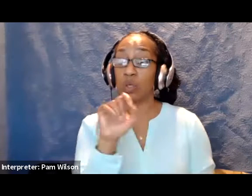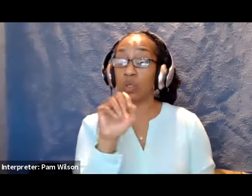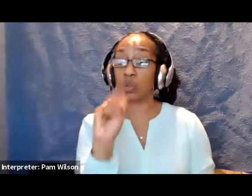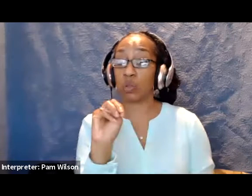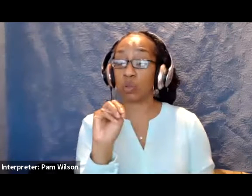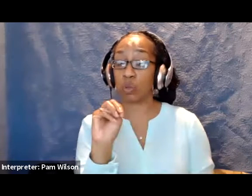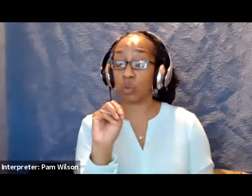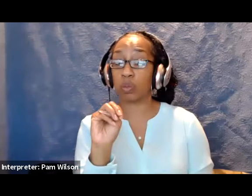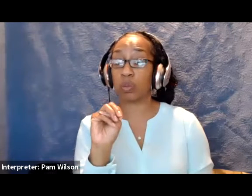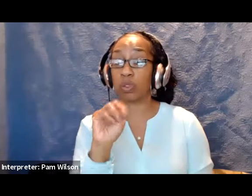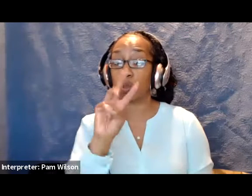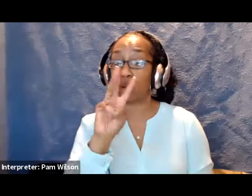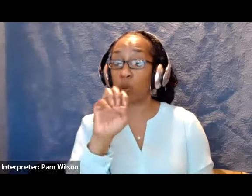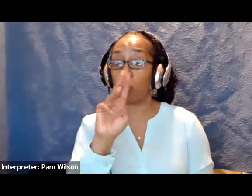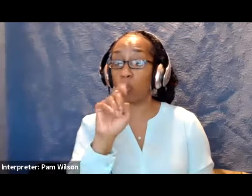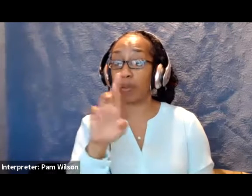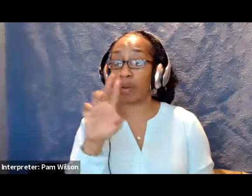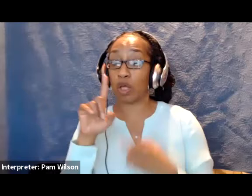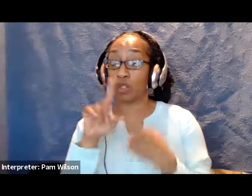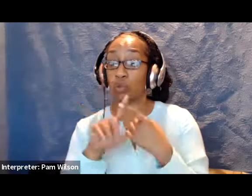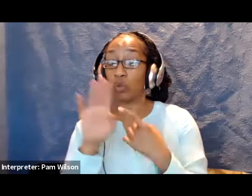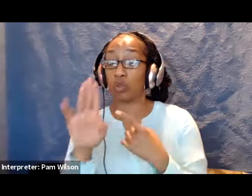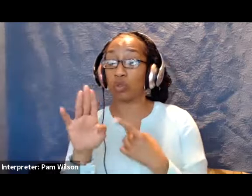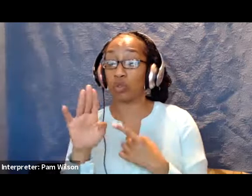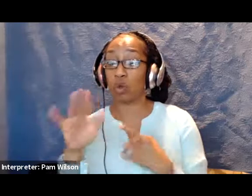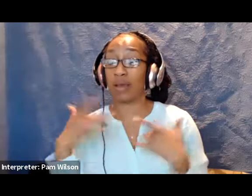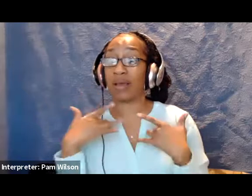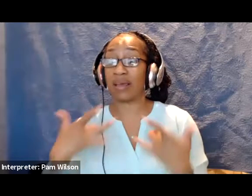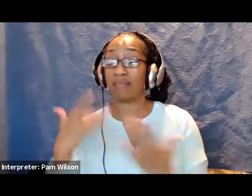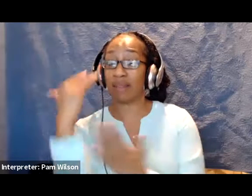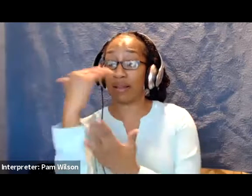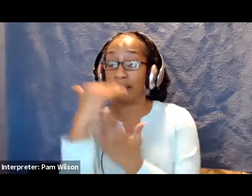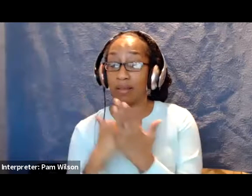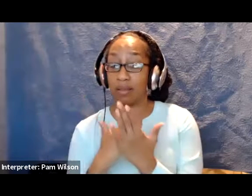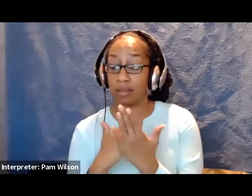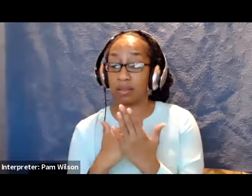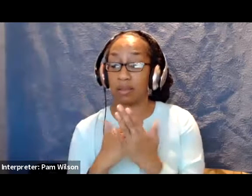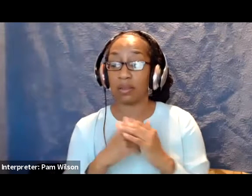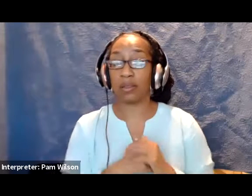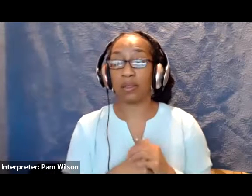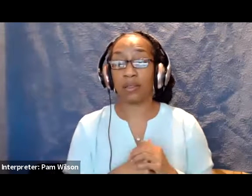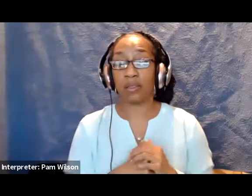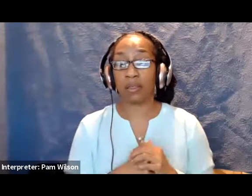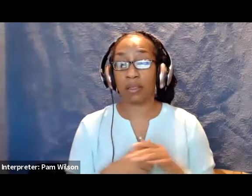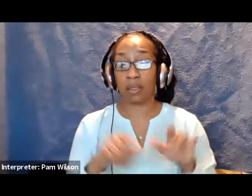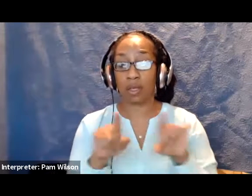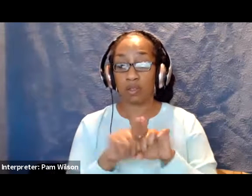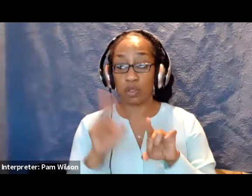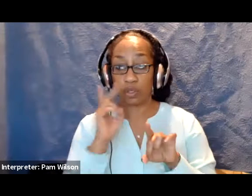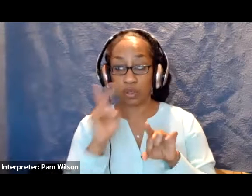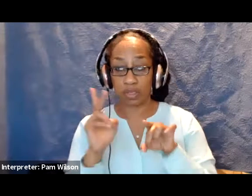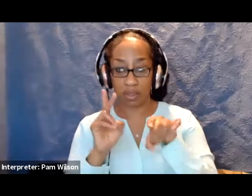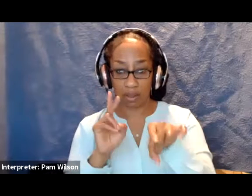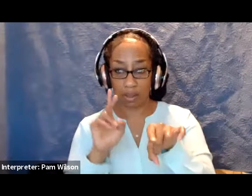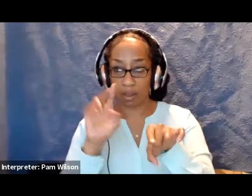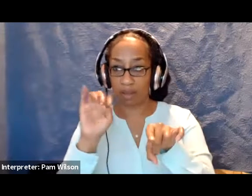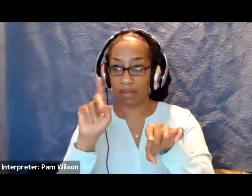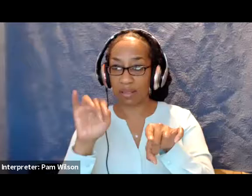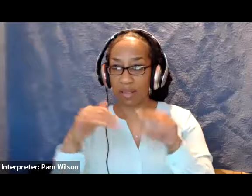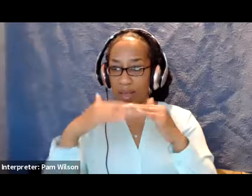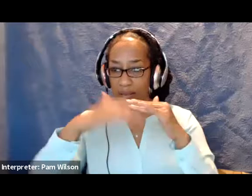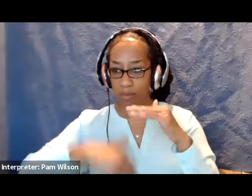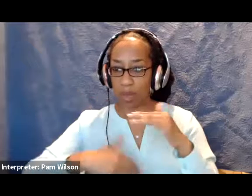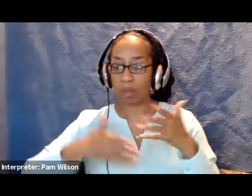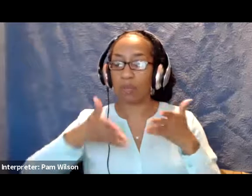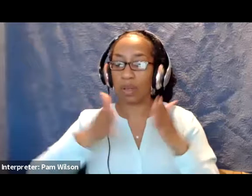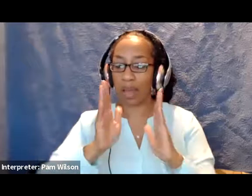your webinar to your public event list, all right? And again, there's a link right there that will allow you to do that.